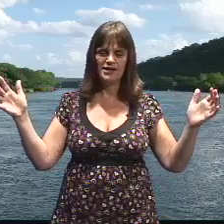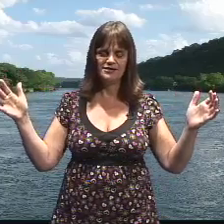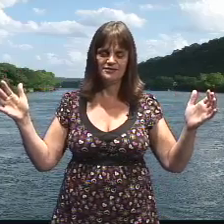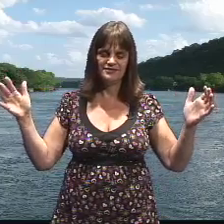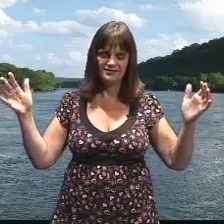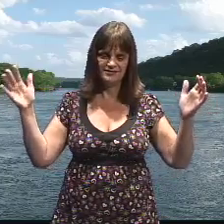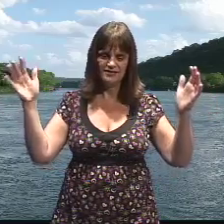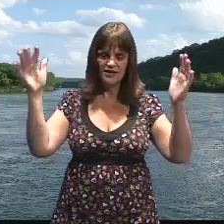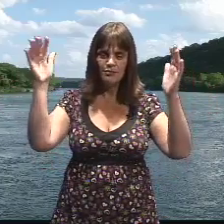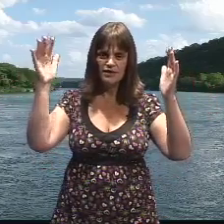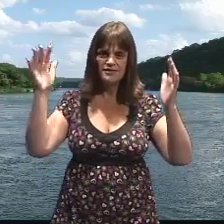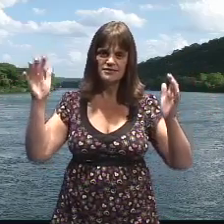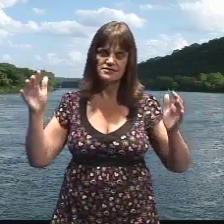about abundance.